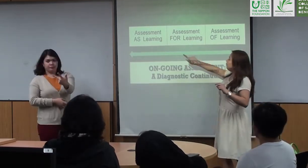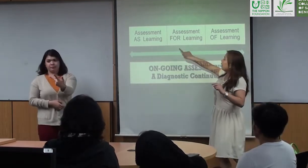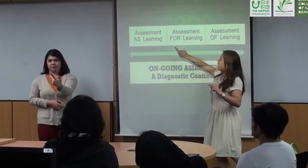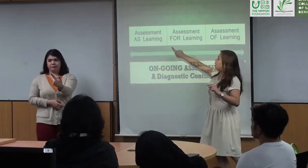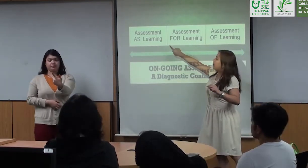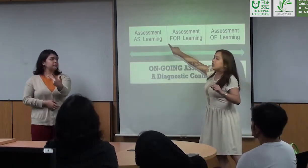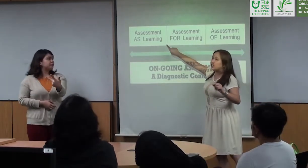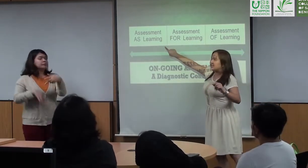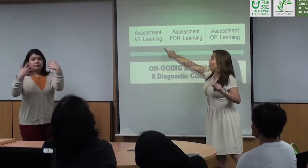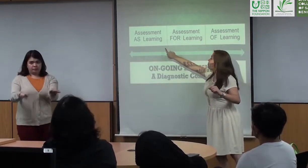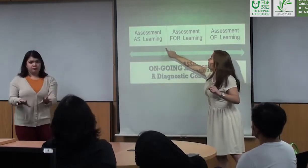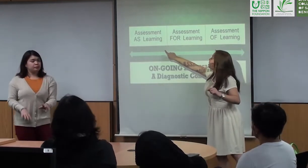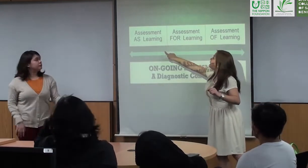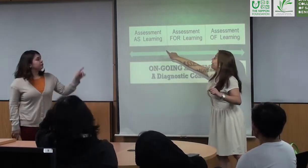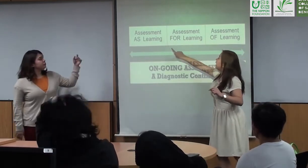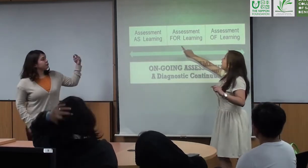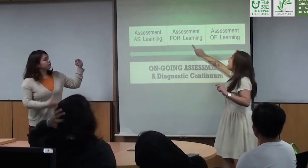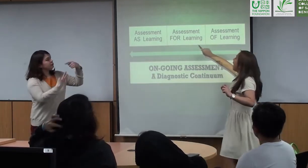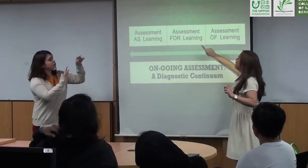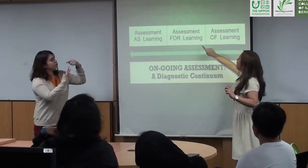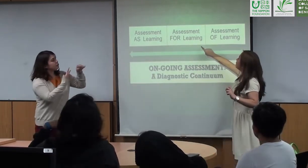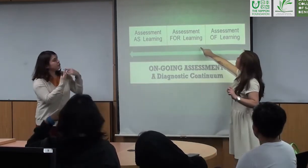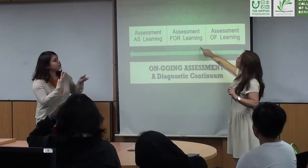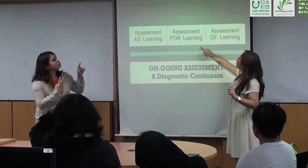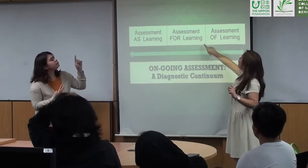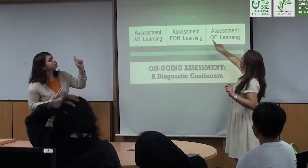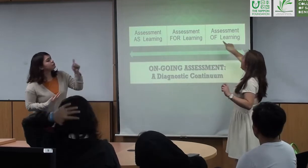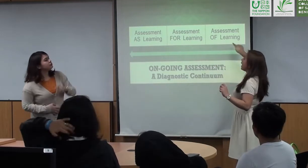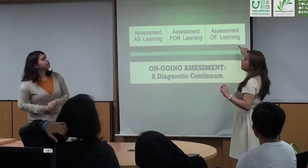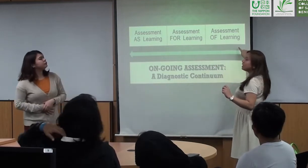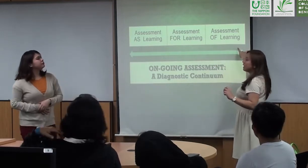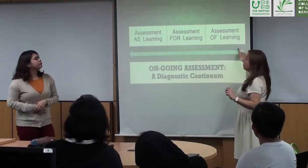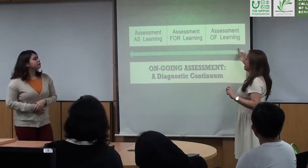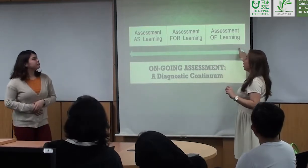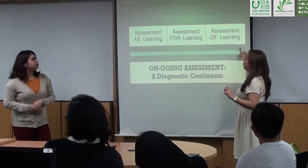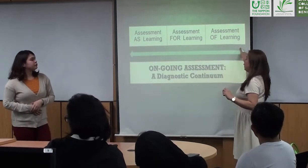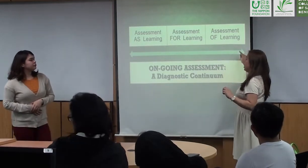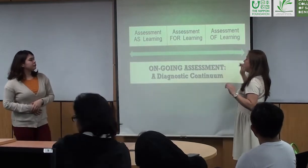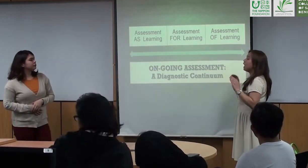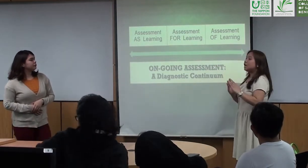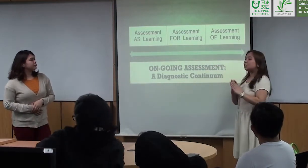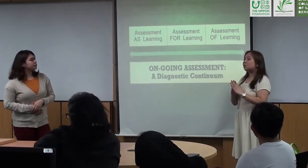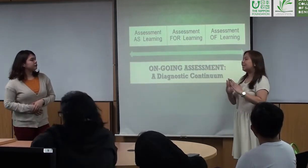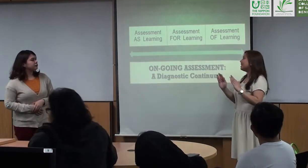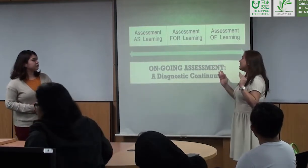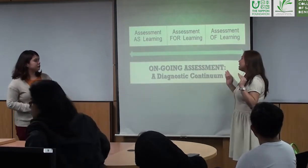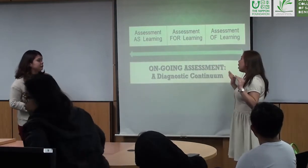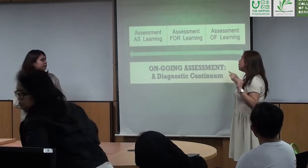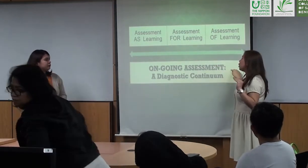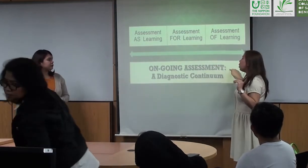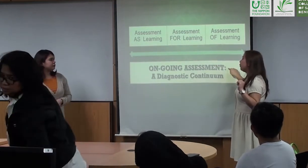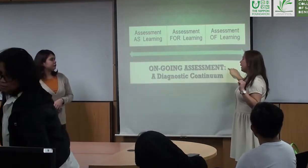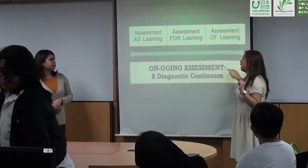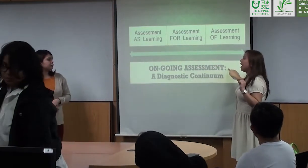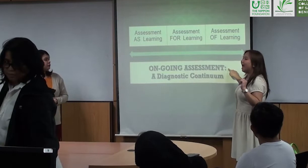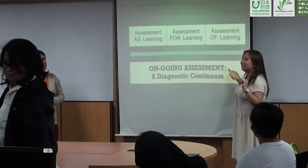So we have already finished assessment as learning, assessment for learning, and assessment of learning. So this is